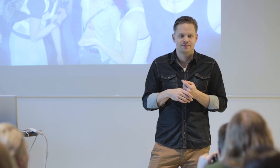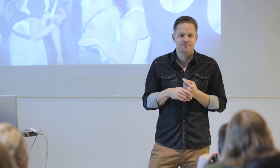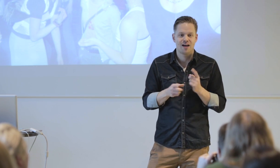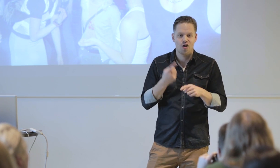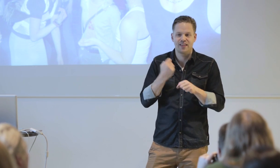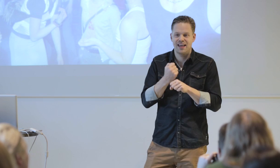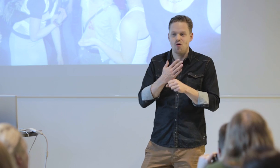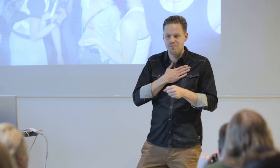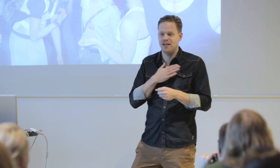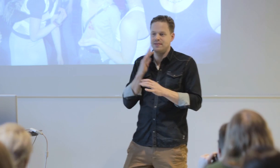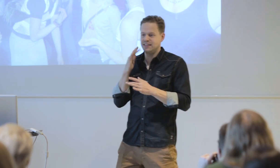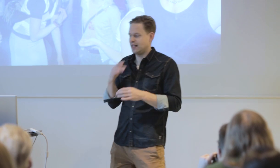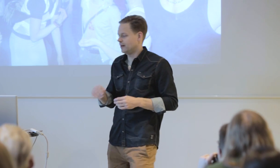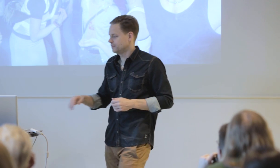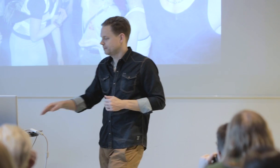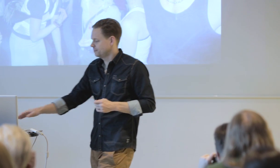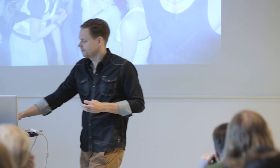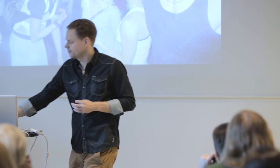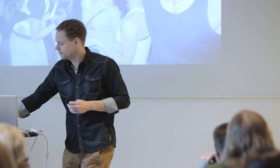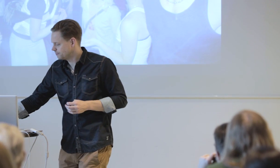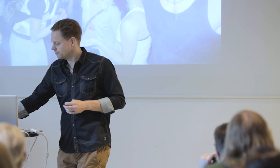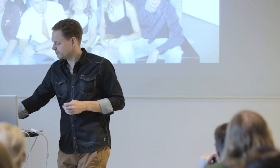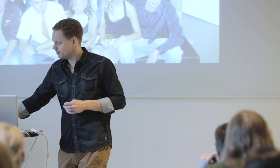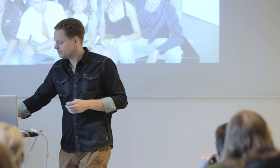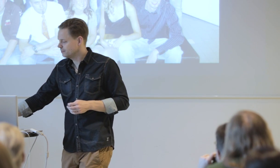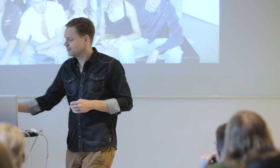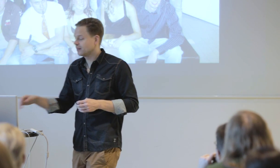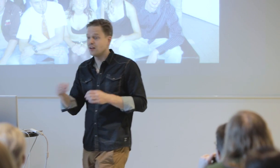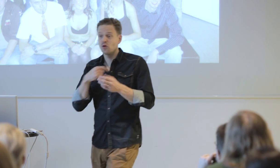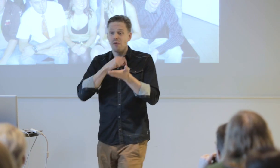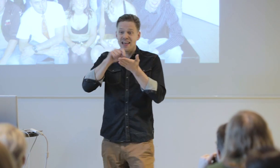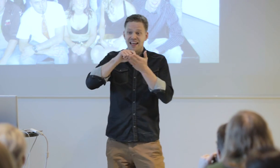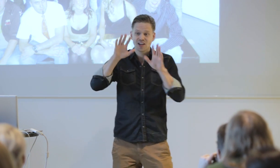there. And then I started doing my own music.